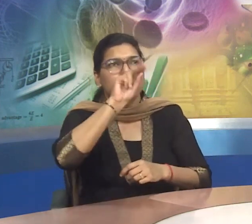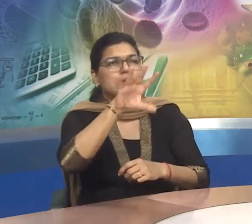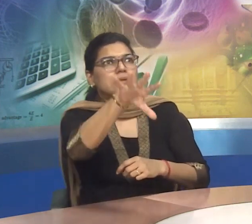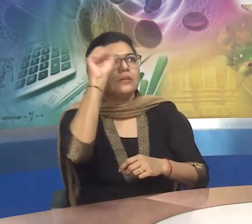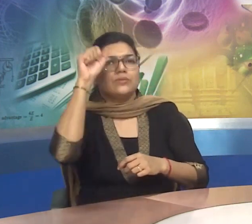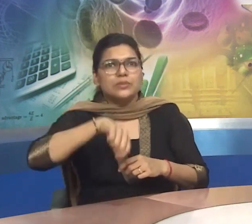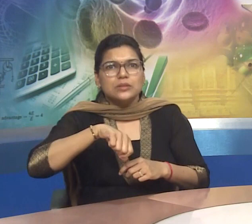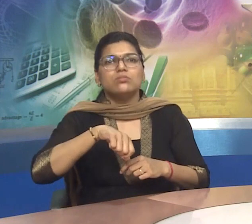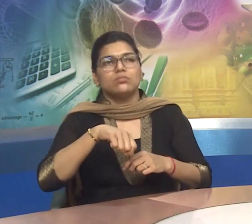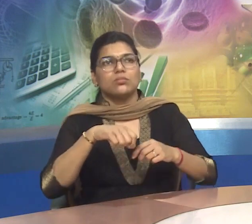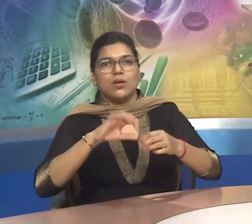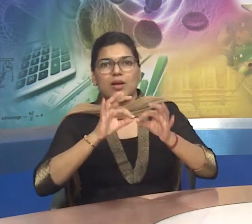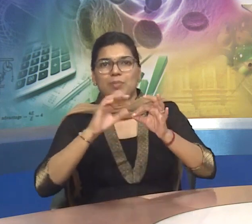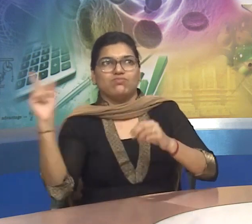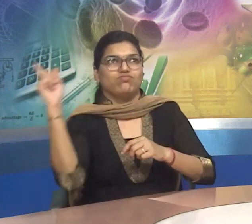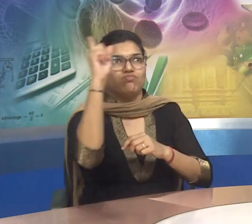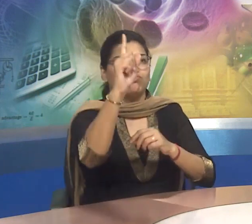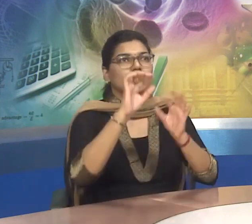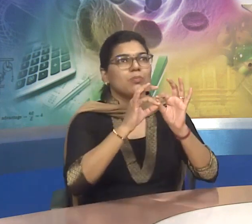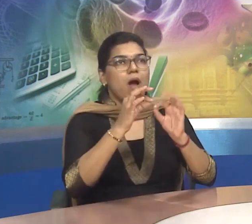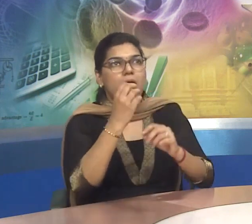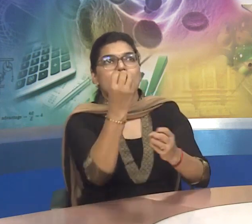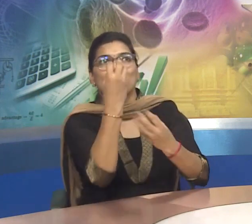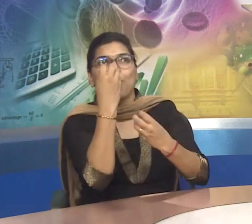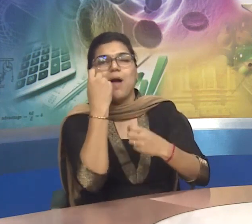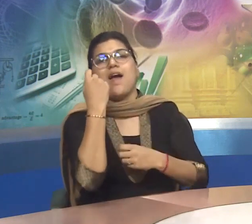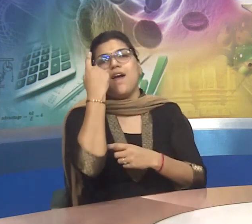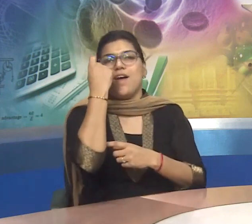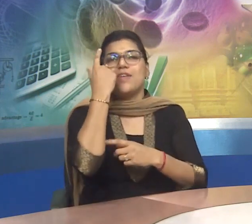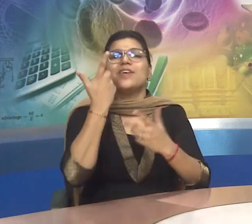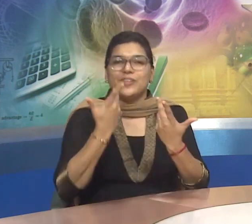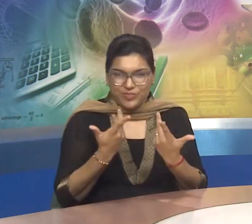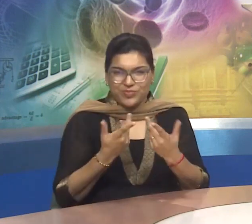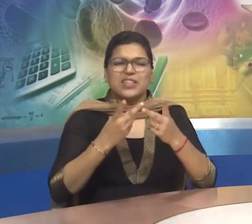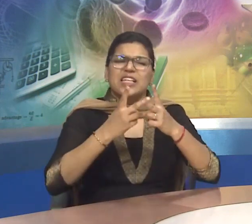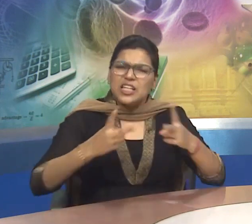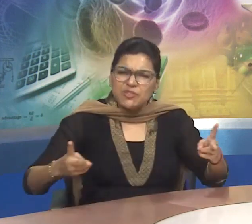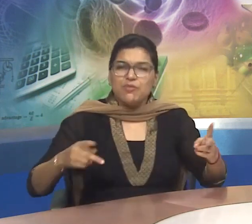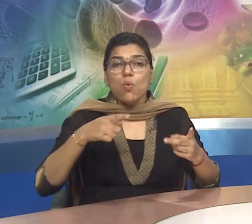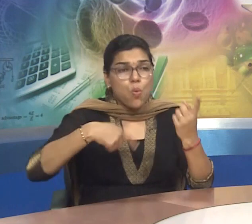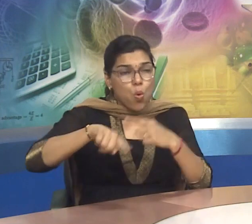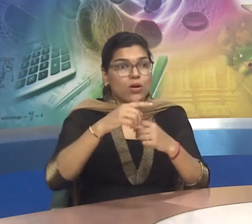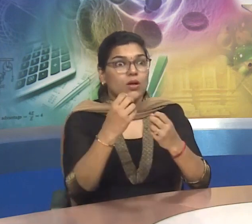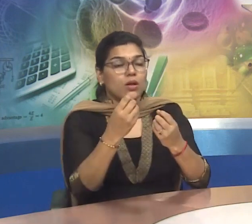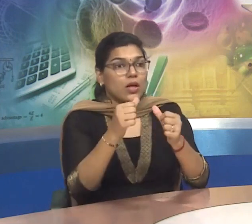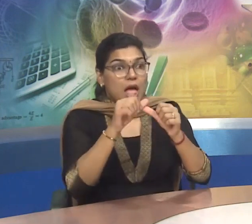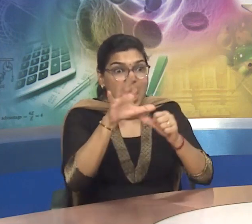the information in spoken language, and similarly information in sign language for the deaf